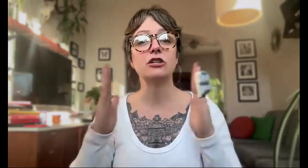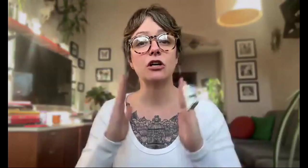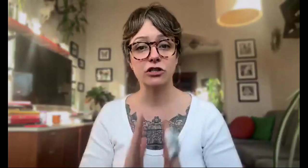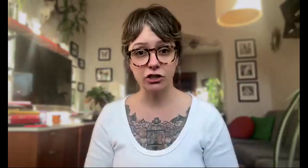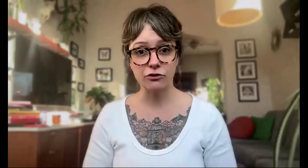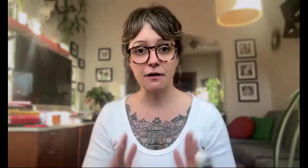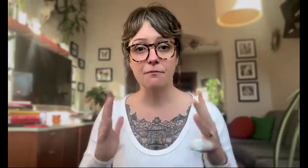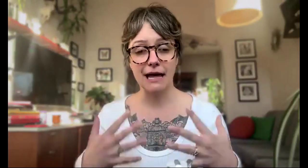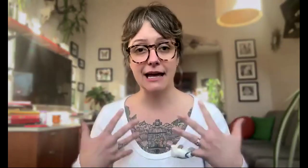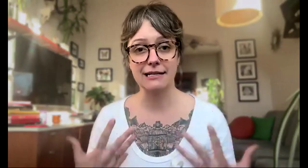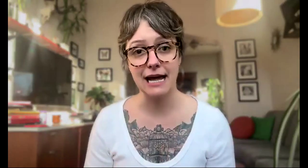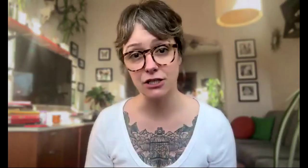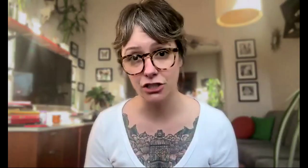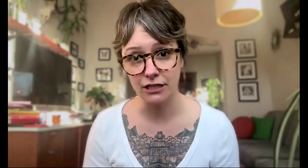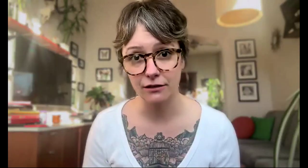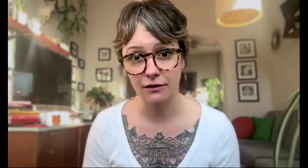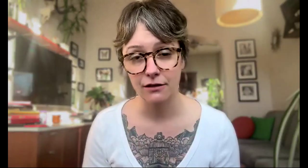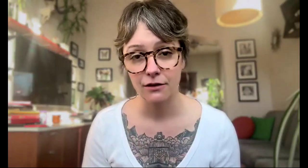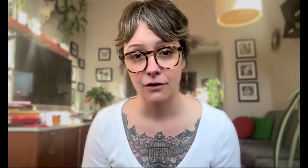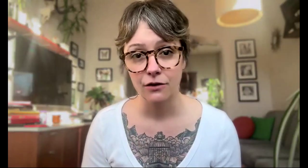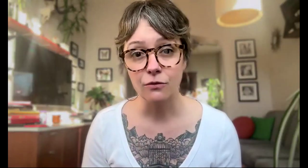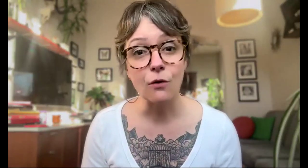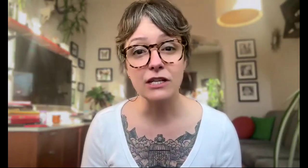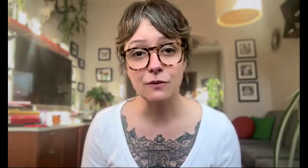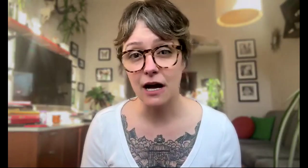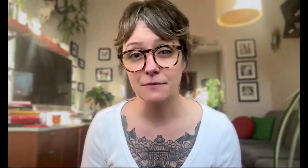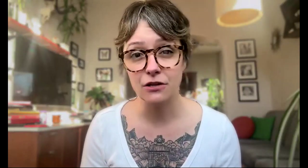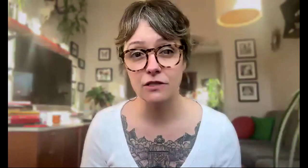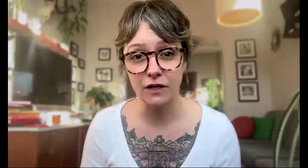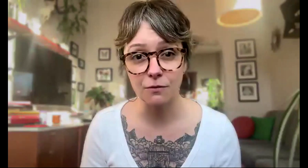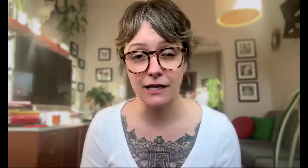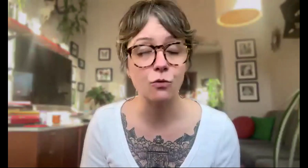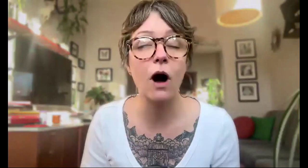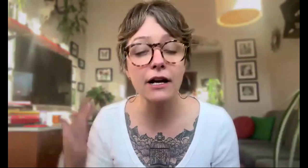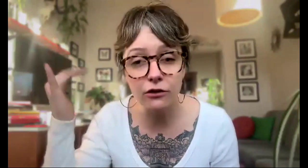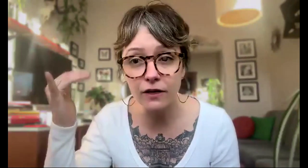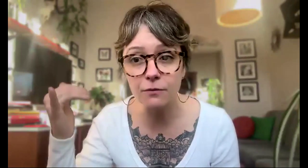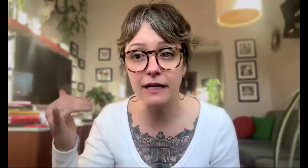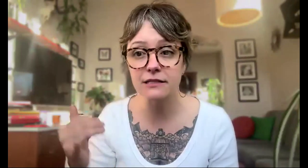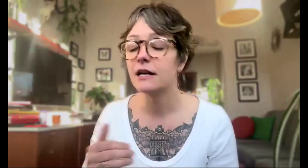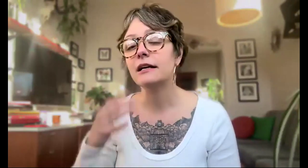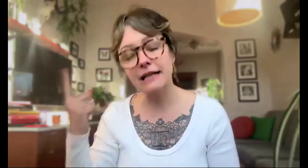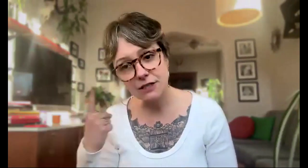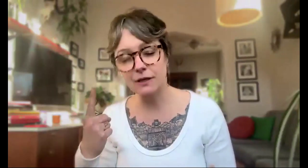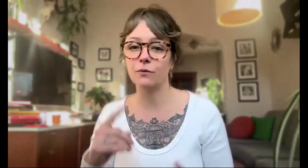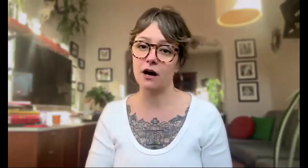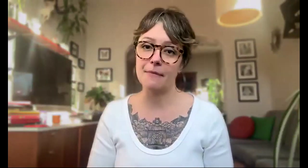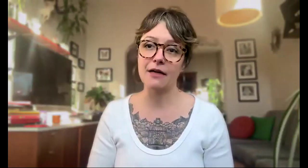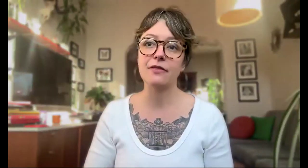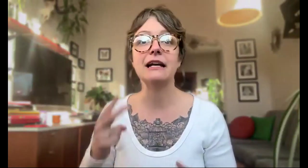makes the children pay attention. You know this when it comes to those finger plays. Why do you do finger plays? Yes, we can work on math,